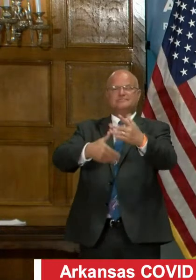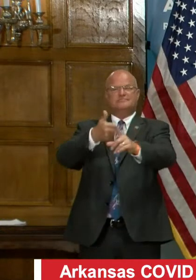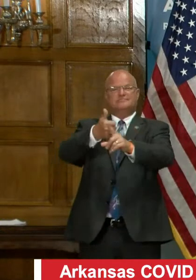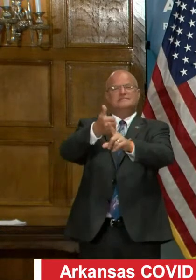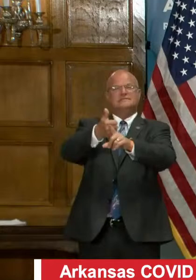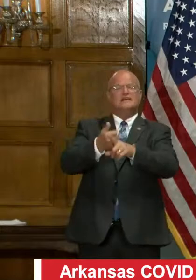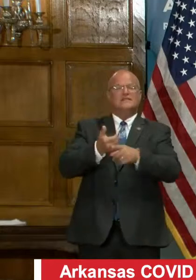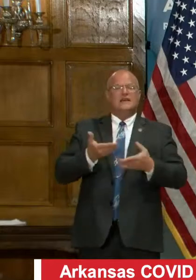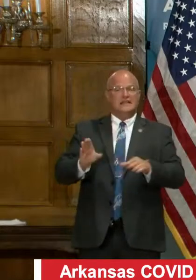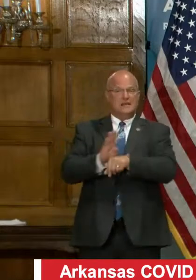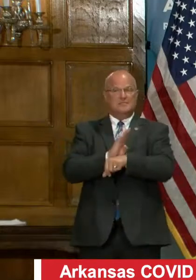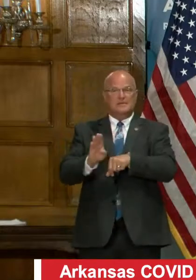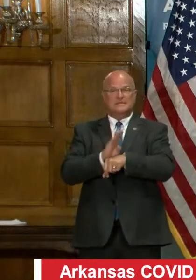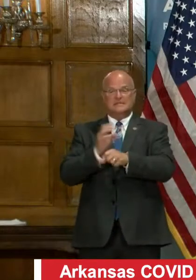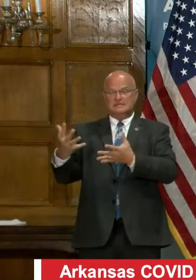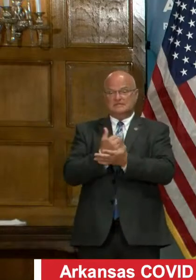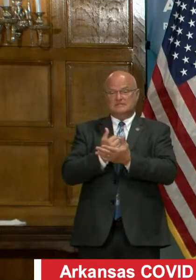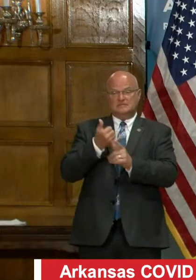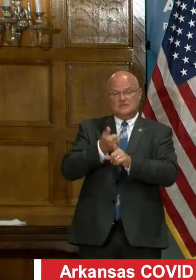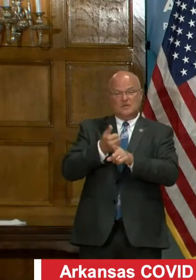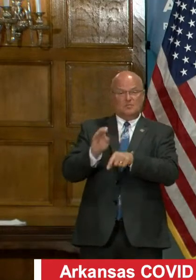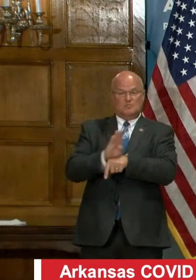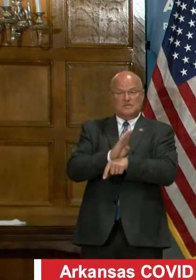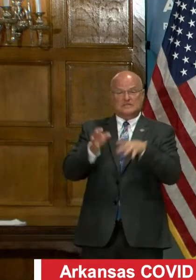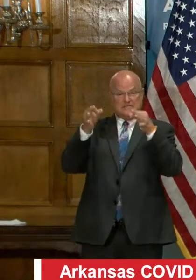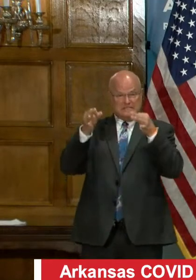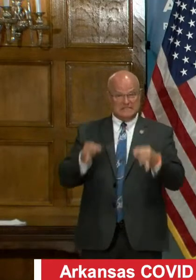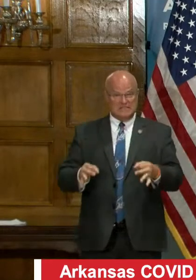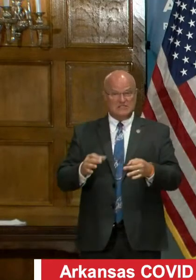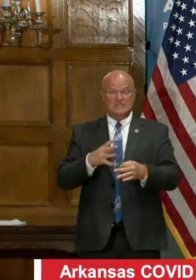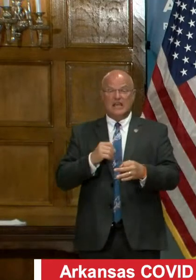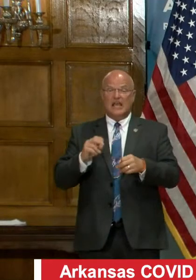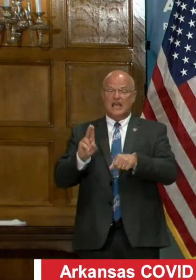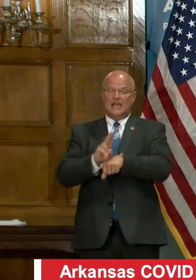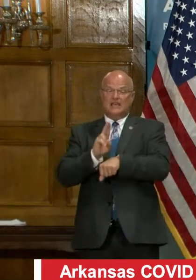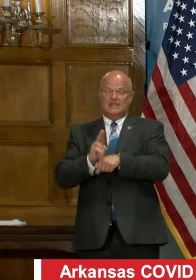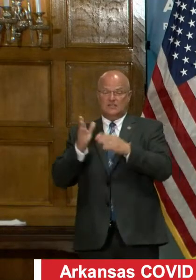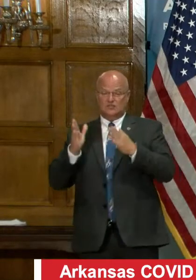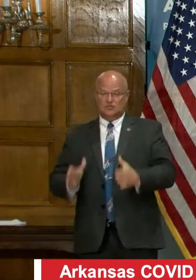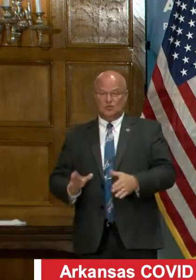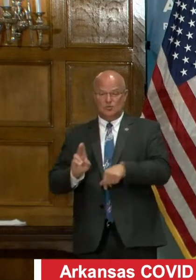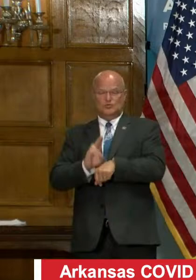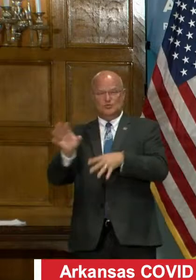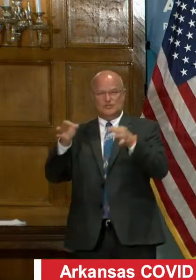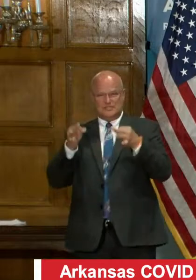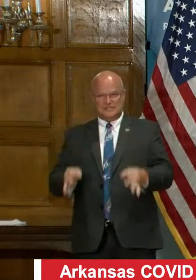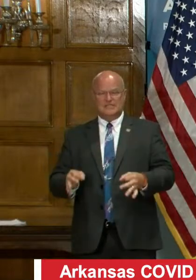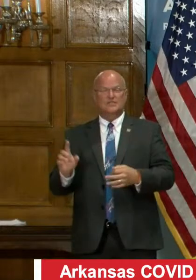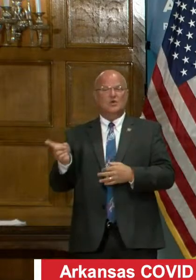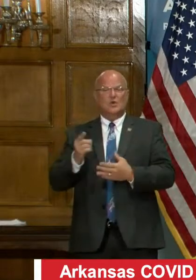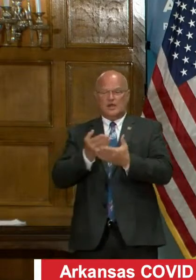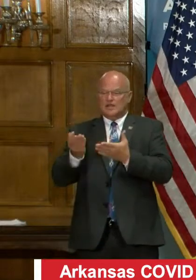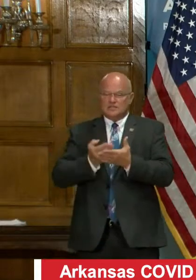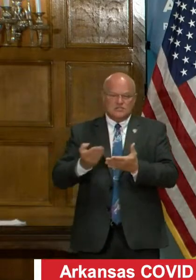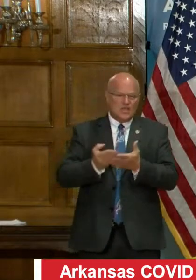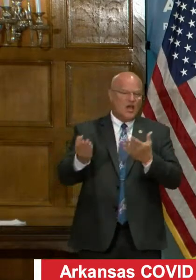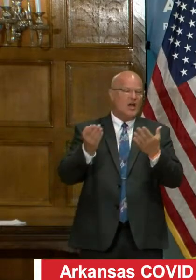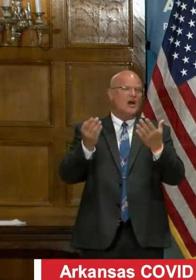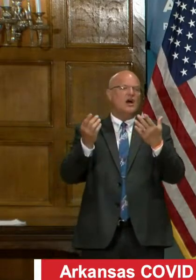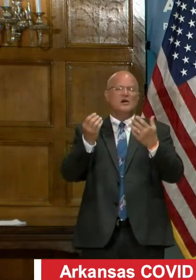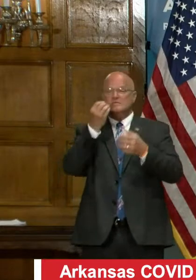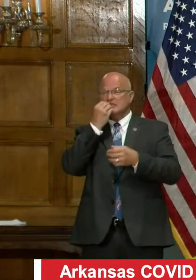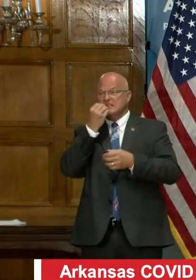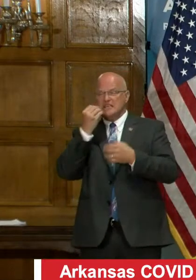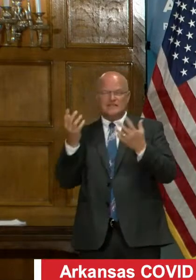and let businesses make their own good business judgments and consumers make their decision as to where to shop or where to